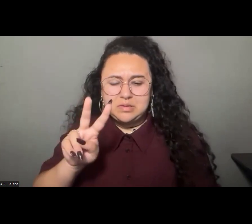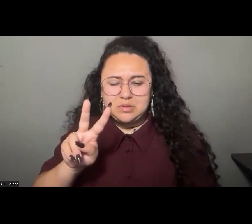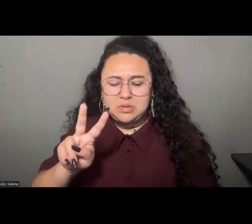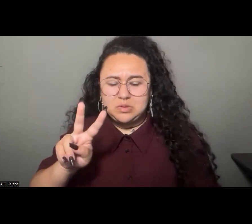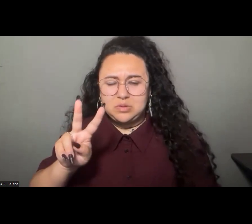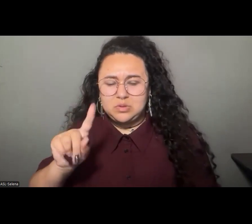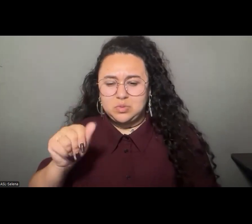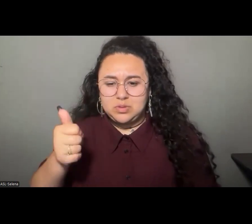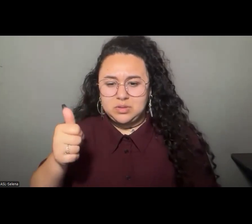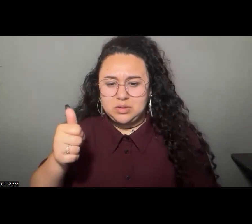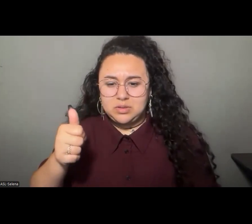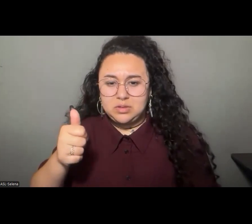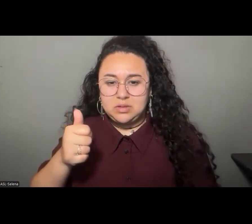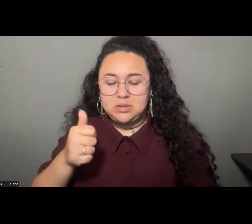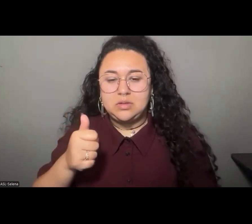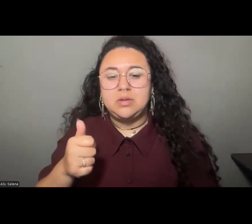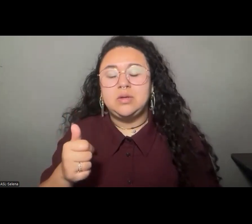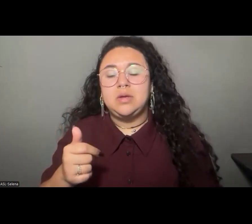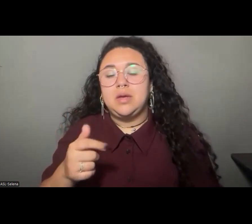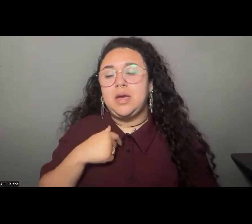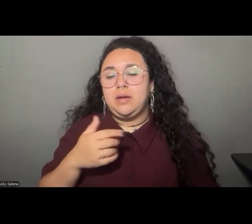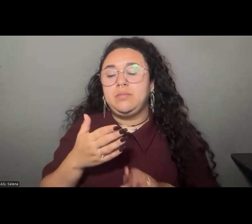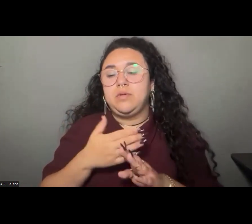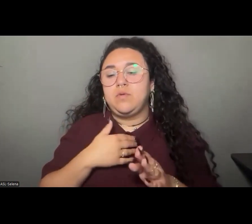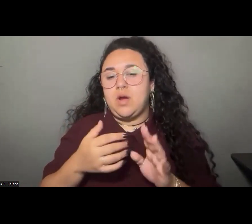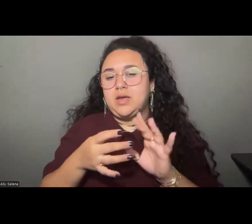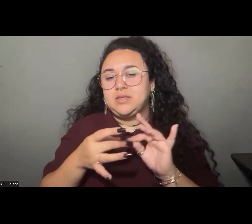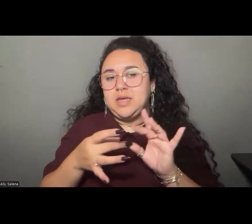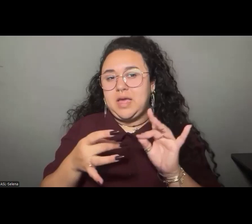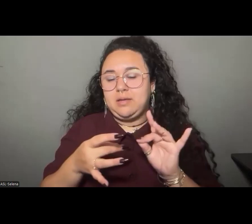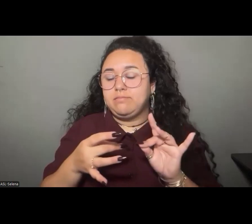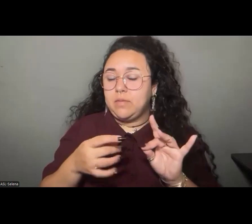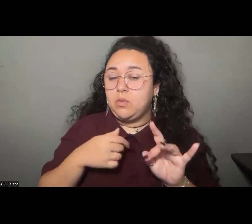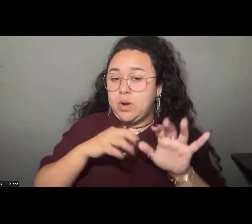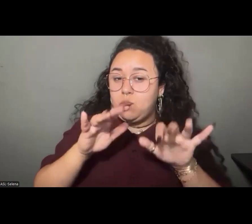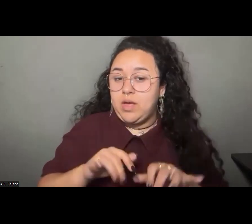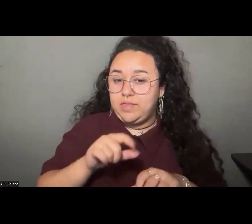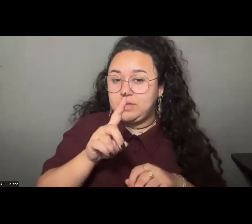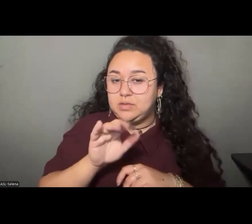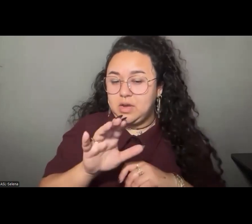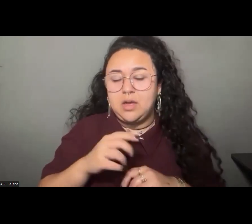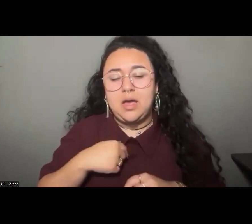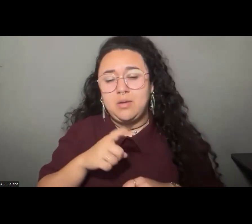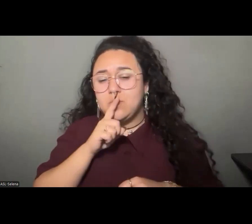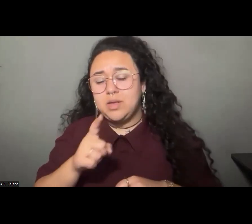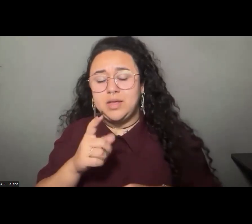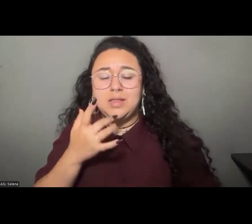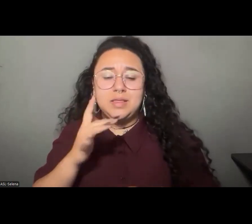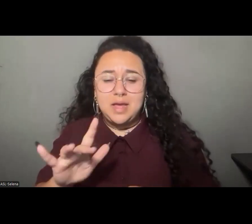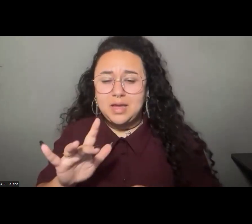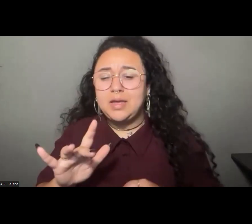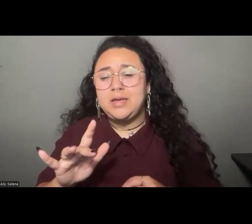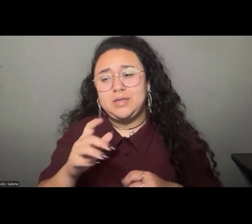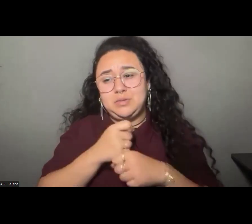this talk, I was like, I'm so lucky to have been a part of making disabled art with a bunch of fucking freaks and weirdos for my